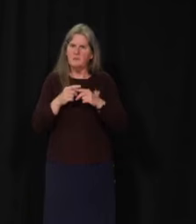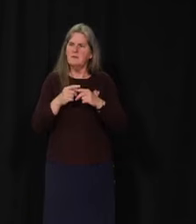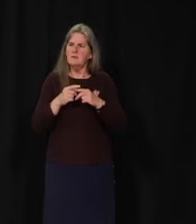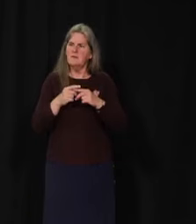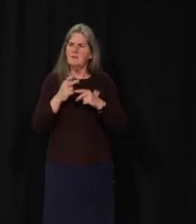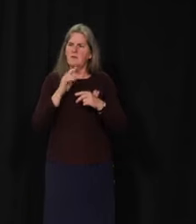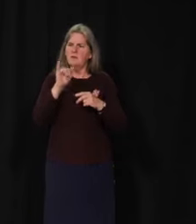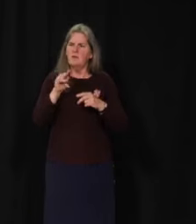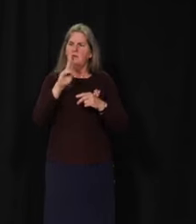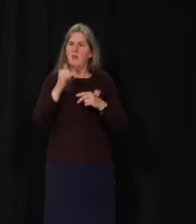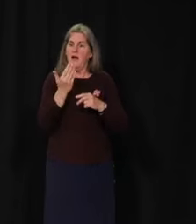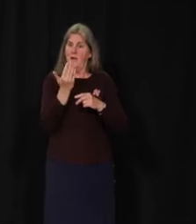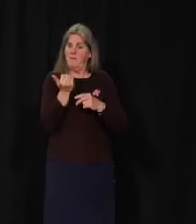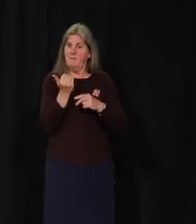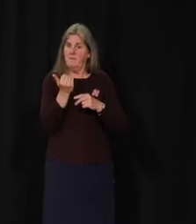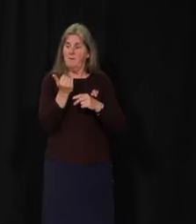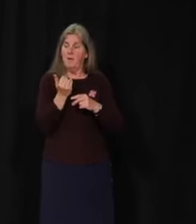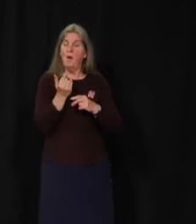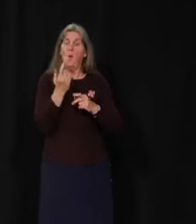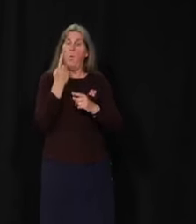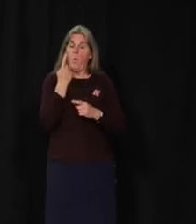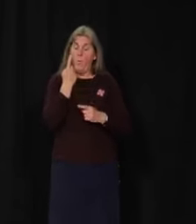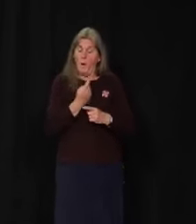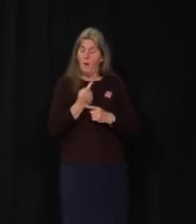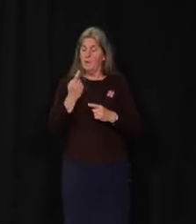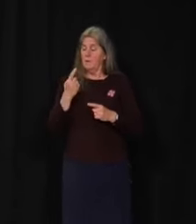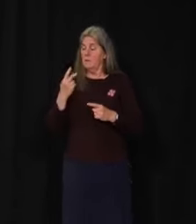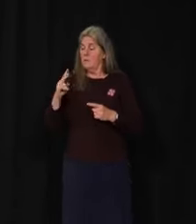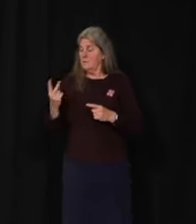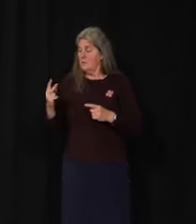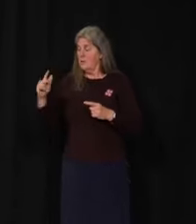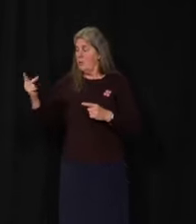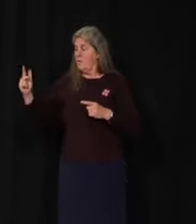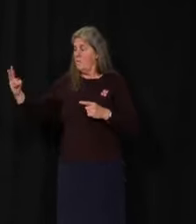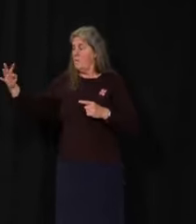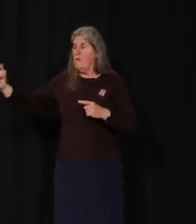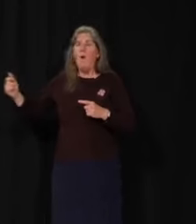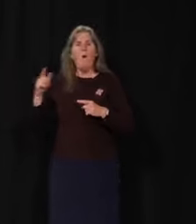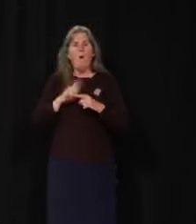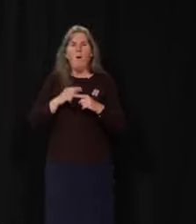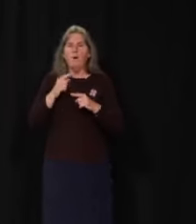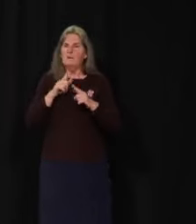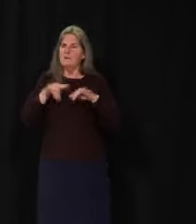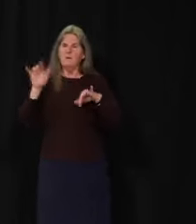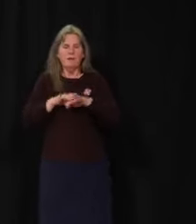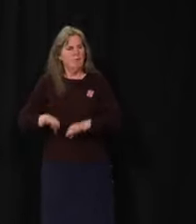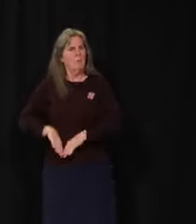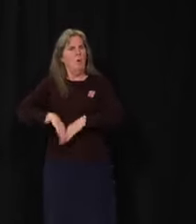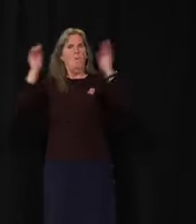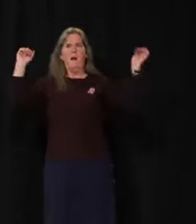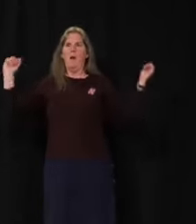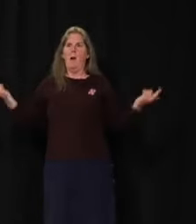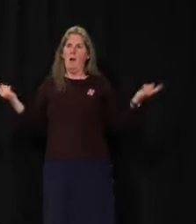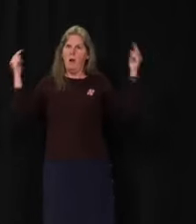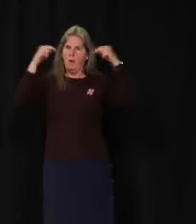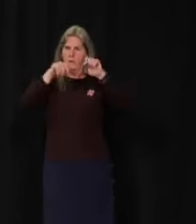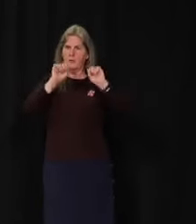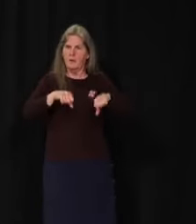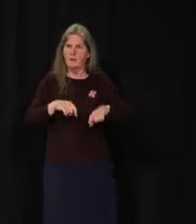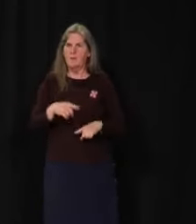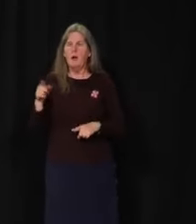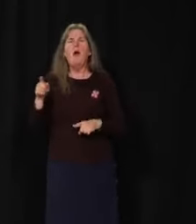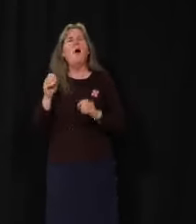be open to jurisdictions one at a time or all at once, or what is that likely going to look like? So again, more